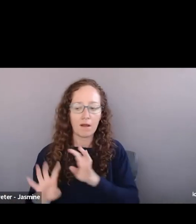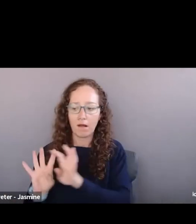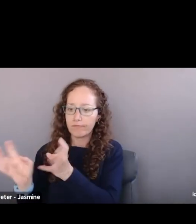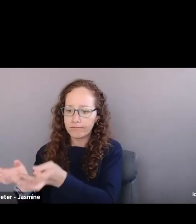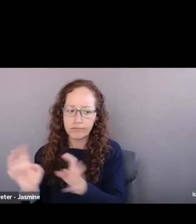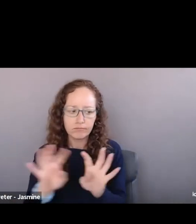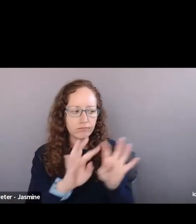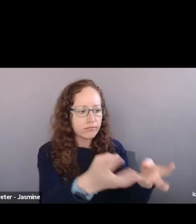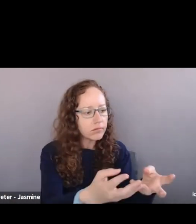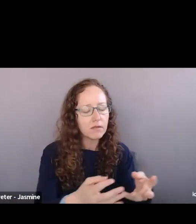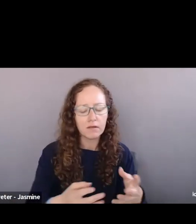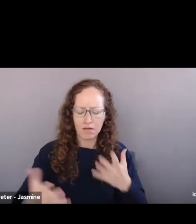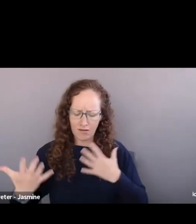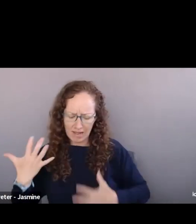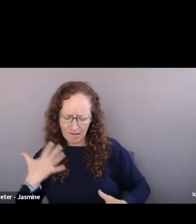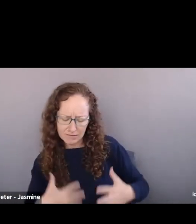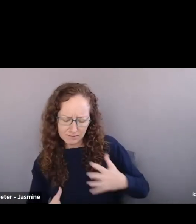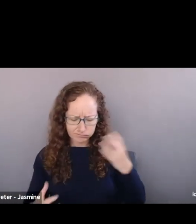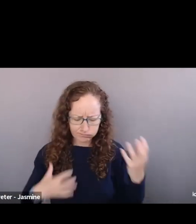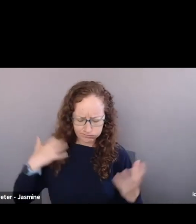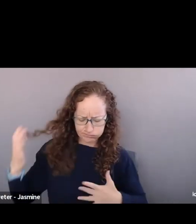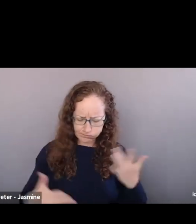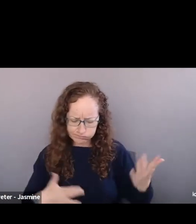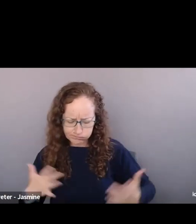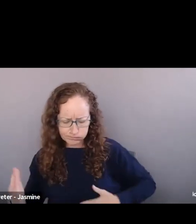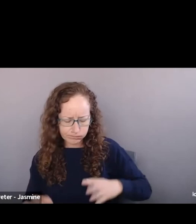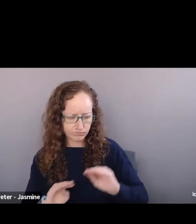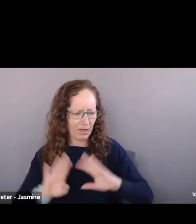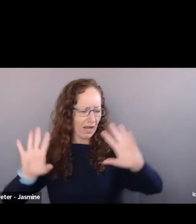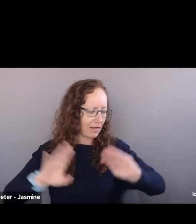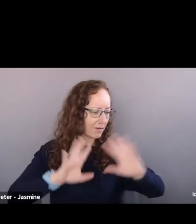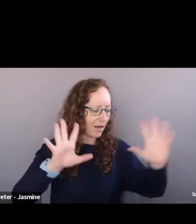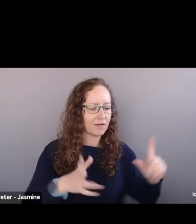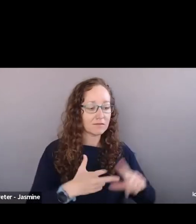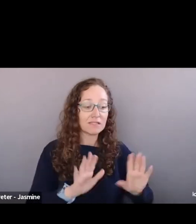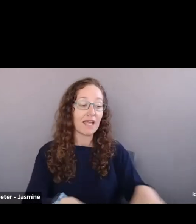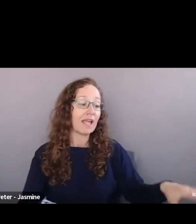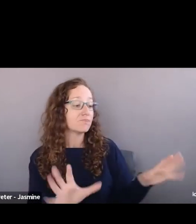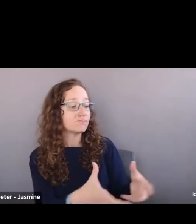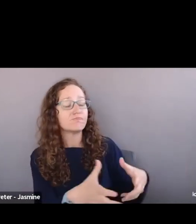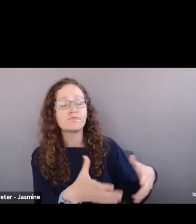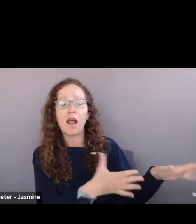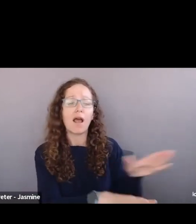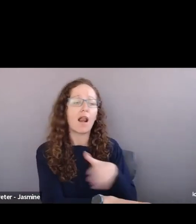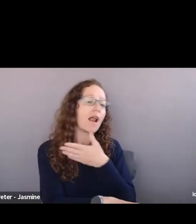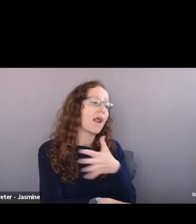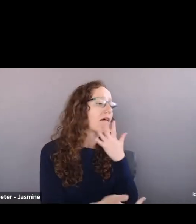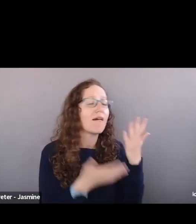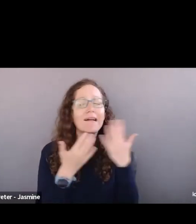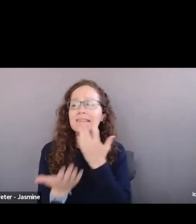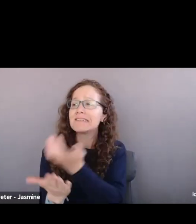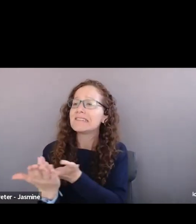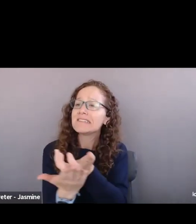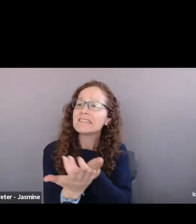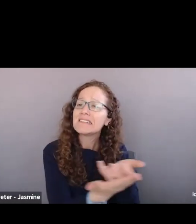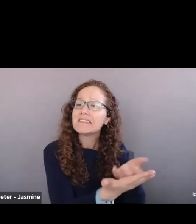vibrant colors and patterns. And children sang in high-pitched falsetto tones for any spare change, while